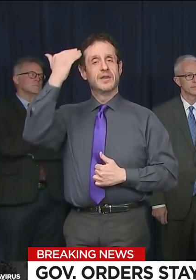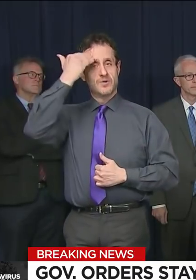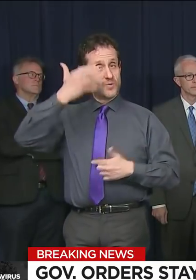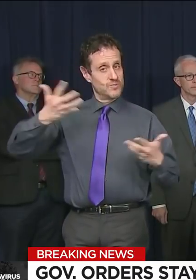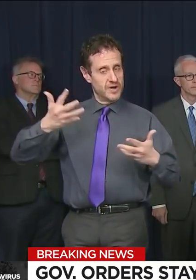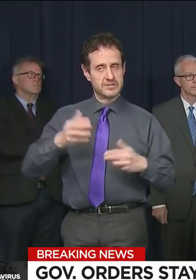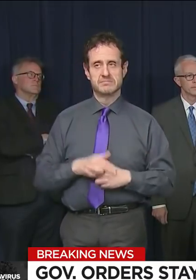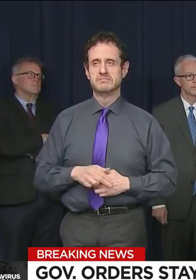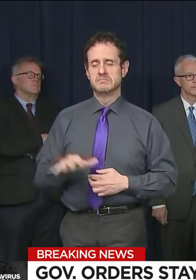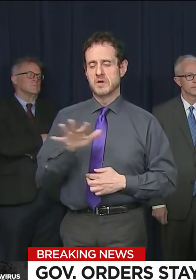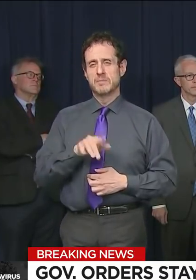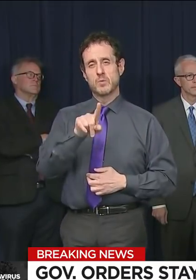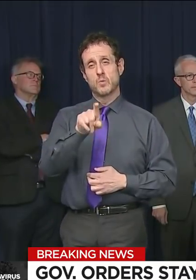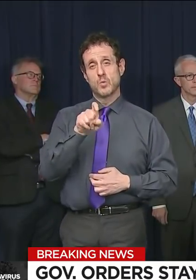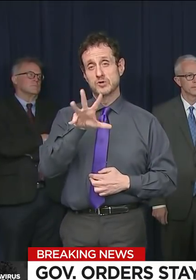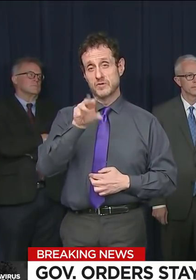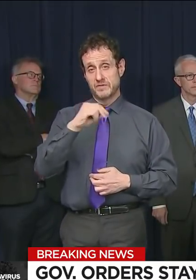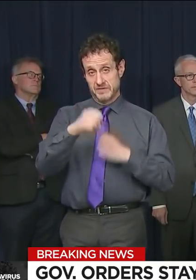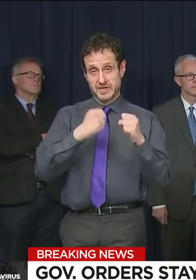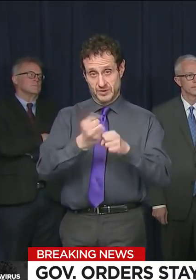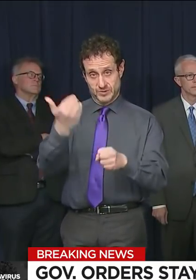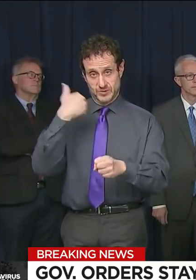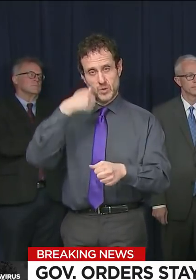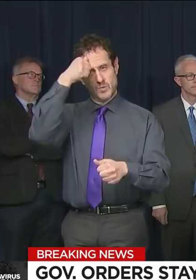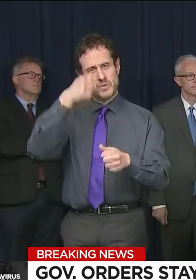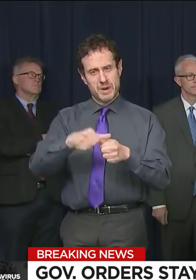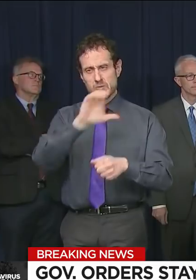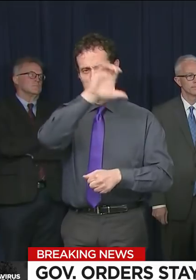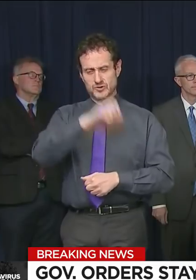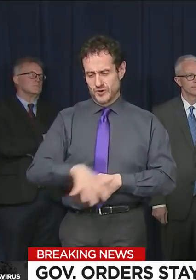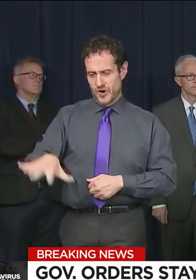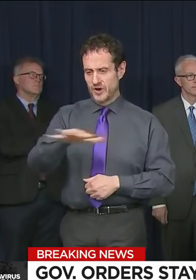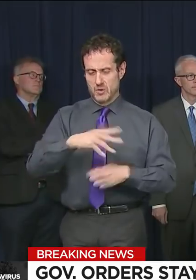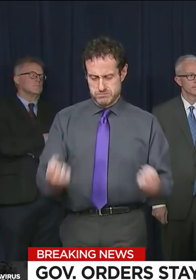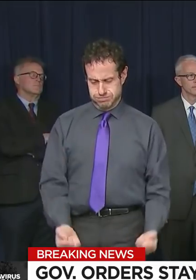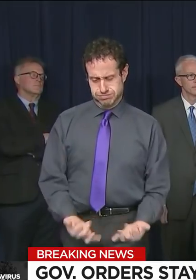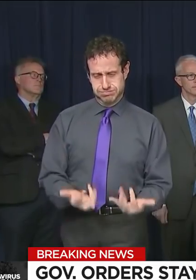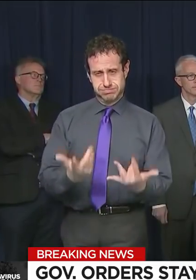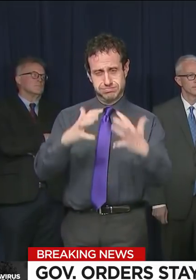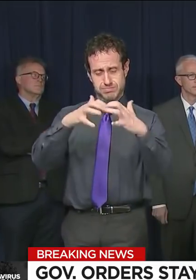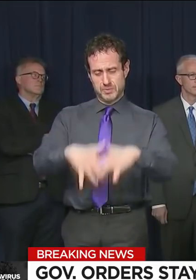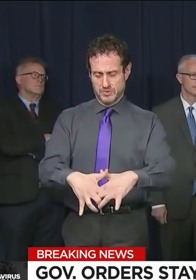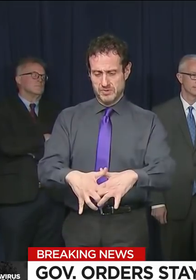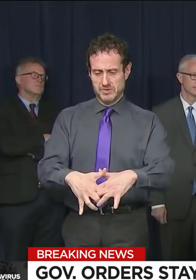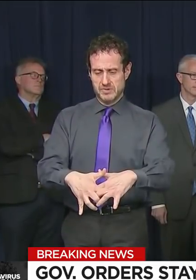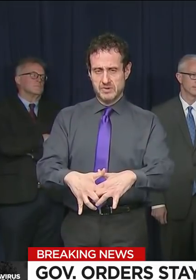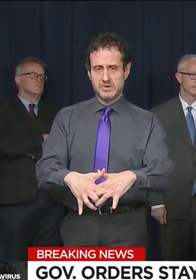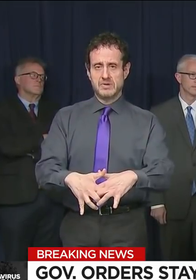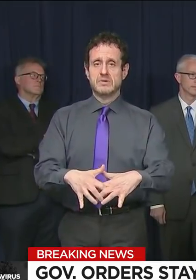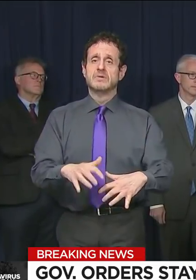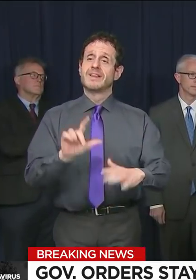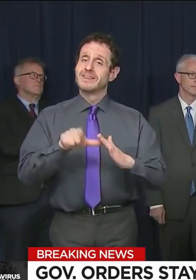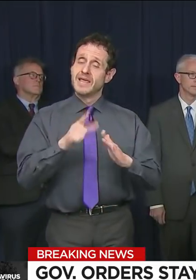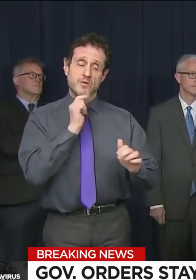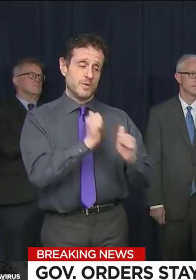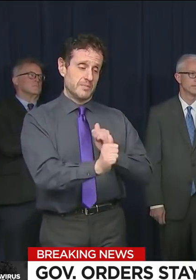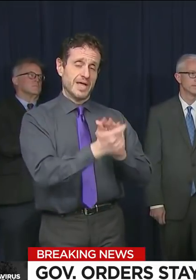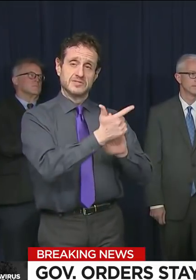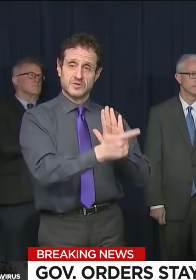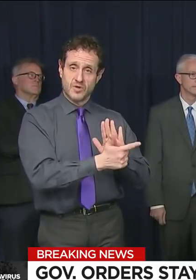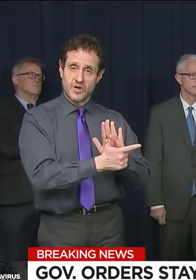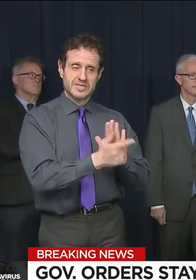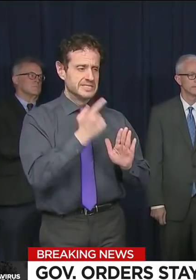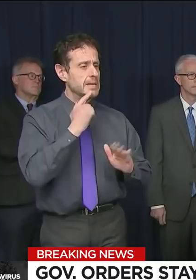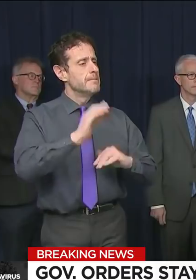years ago, the city of Chicago burned to the ground. When the ashes cleared, we passed laws requiring buildings be built with